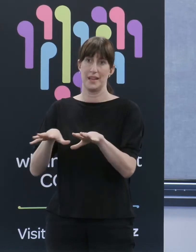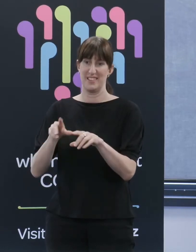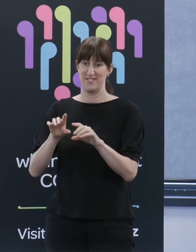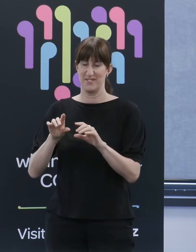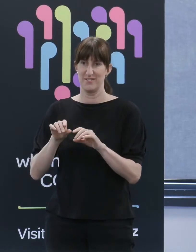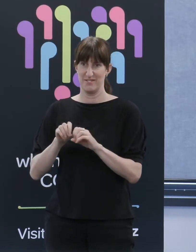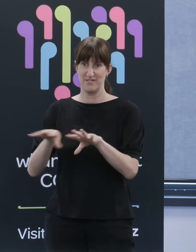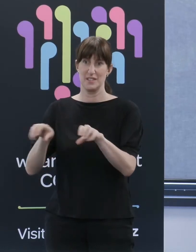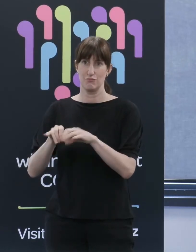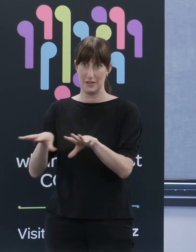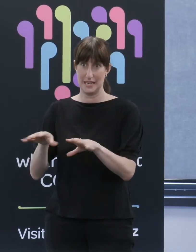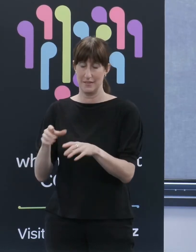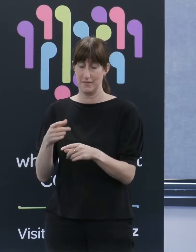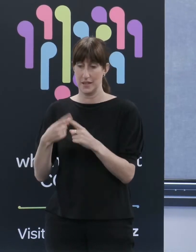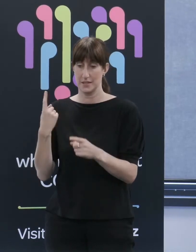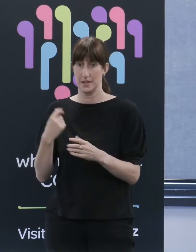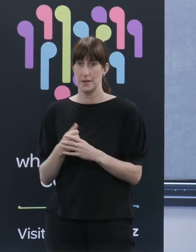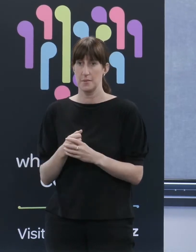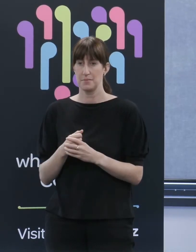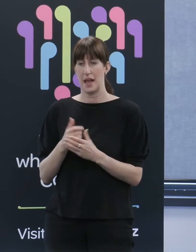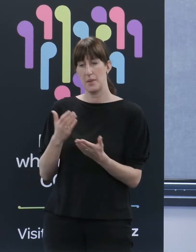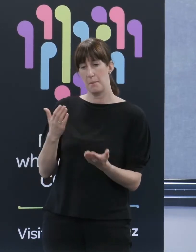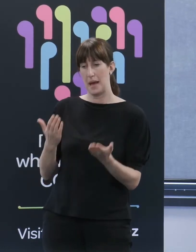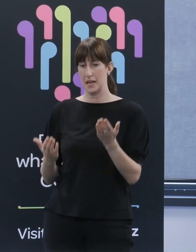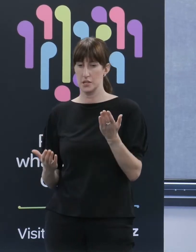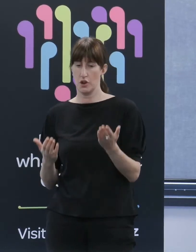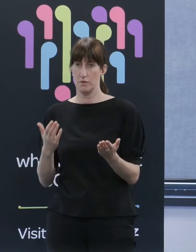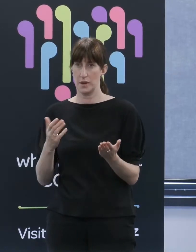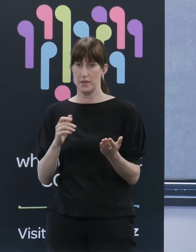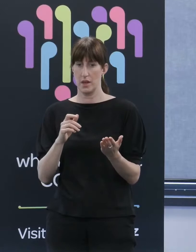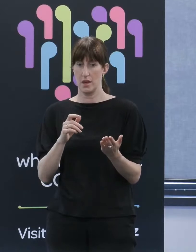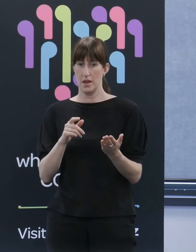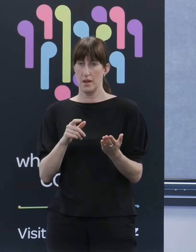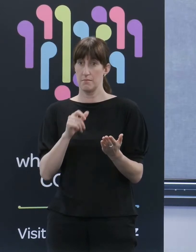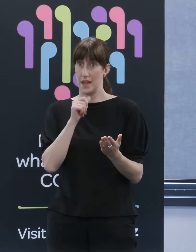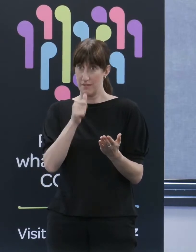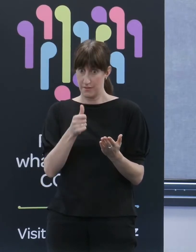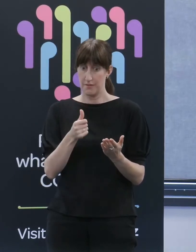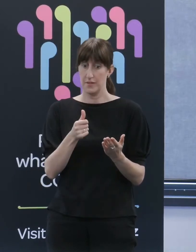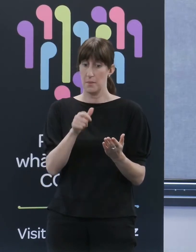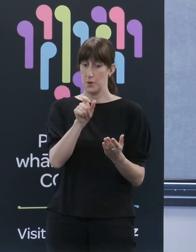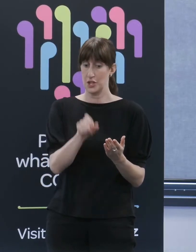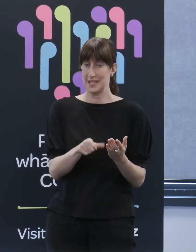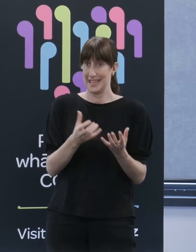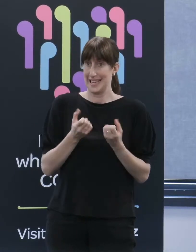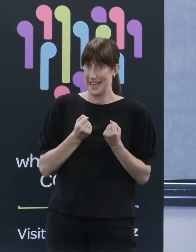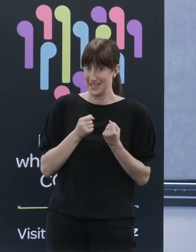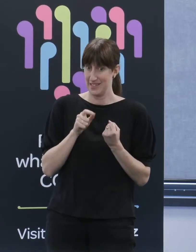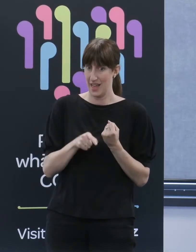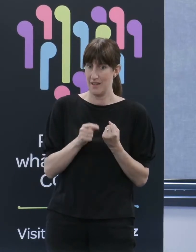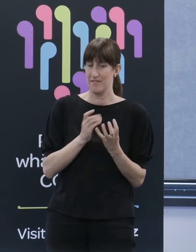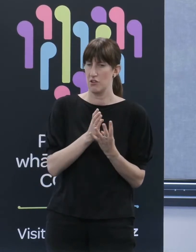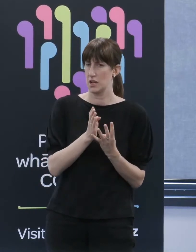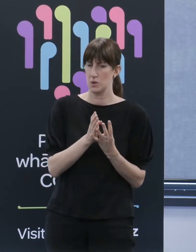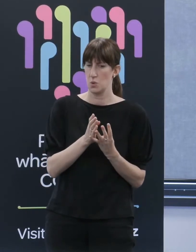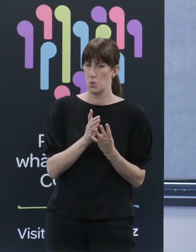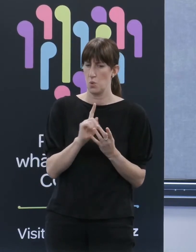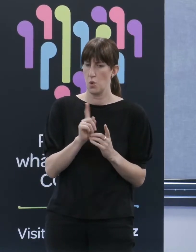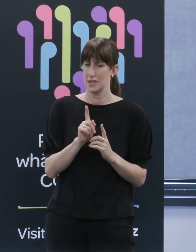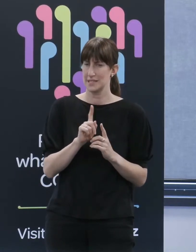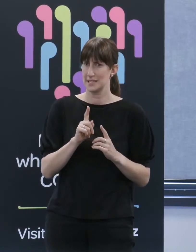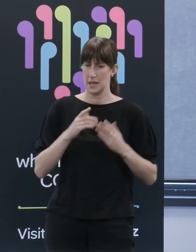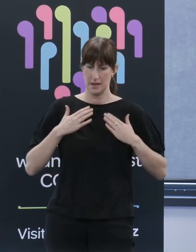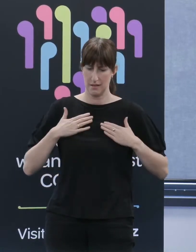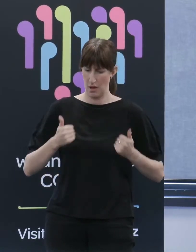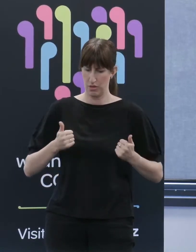then that balanced off with the disease severity. So what is the impact on the individual when they become infected, does it get into the lungs